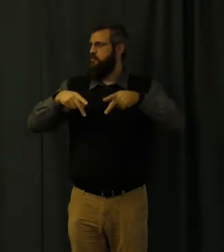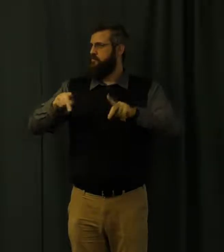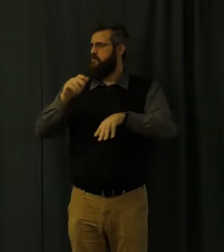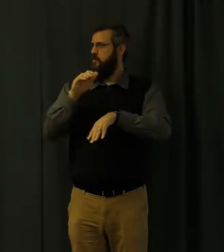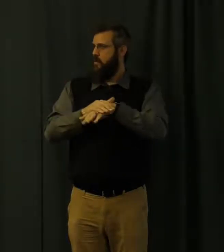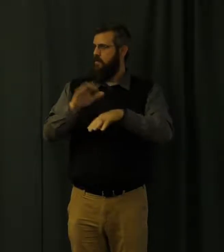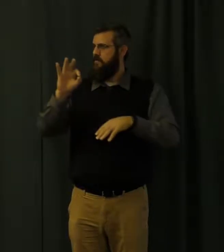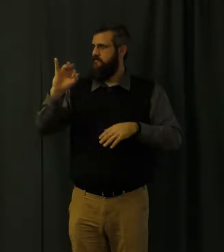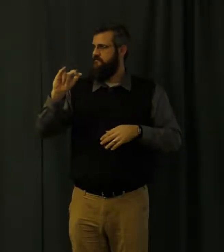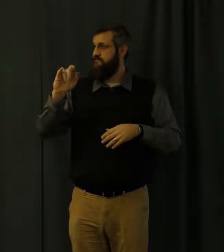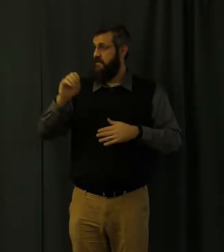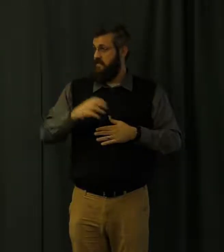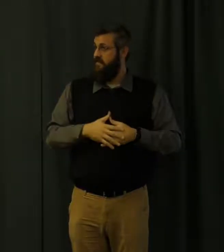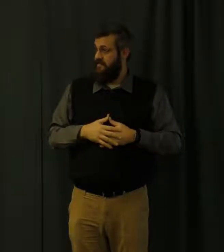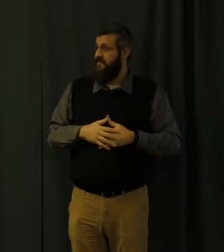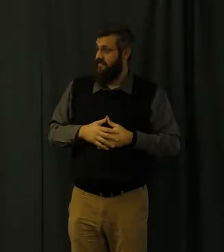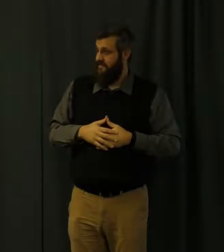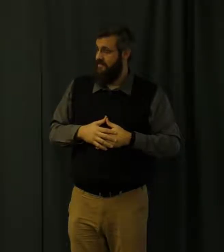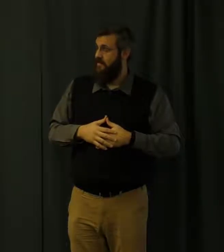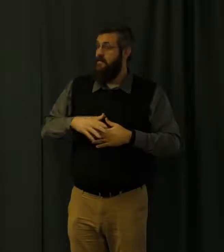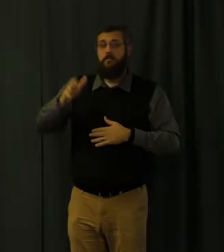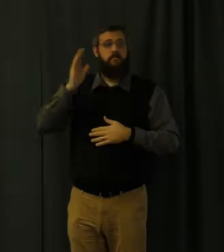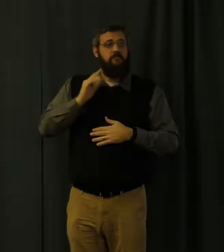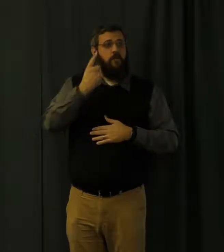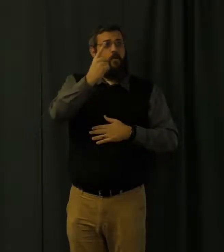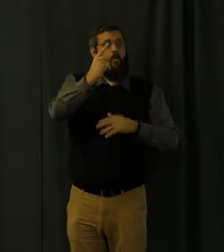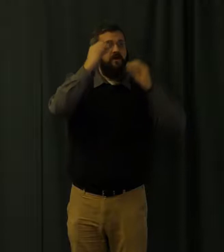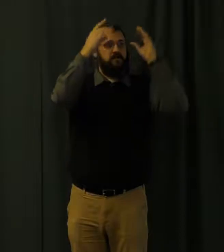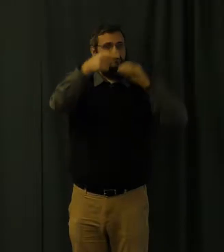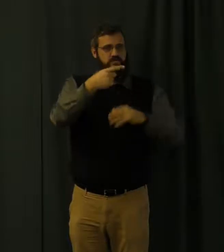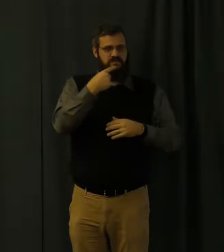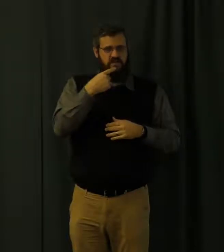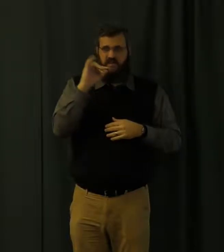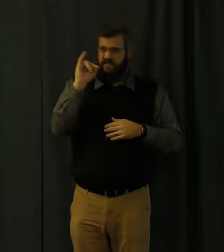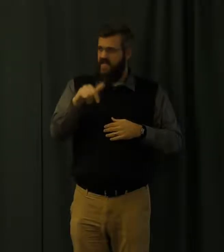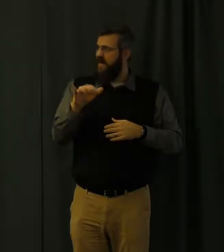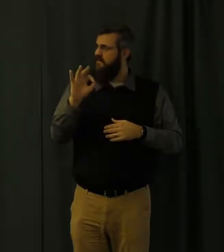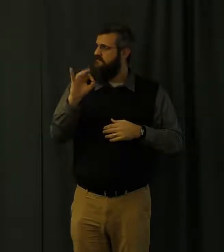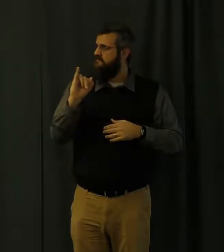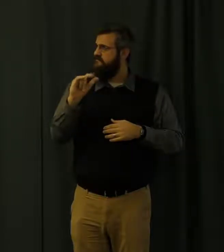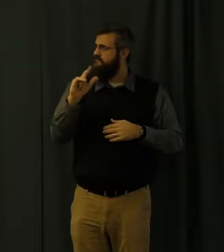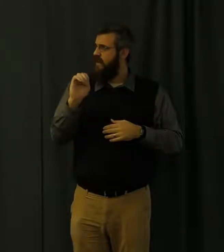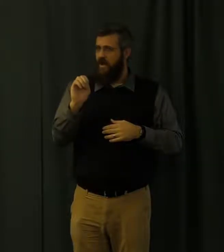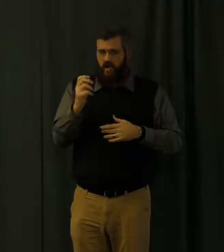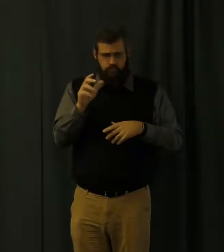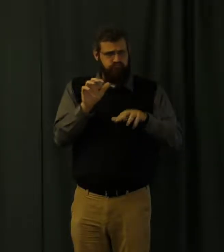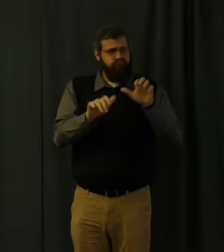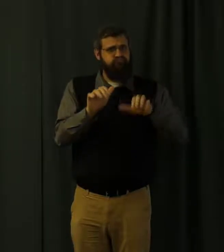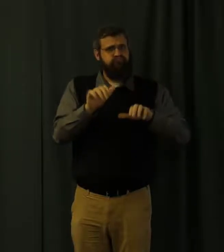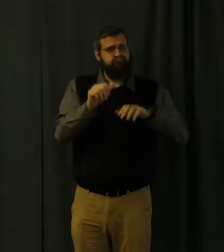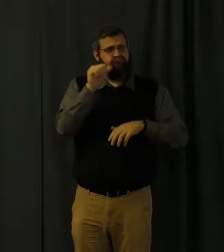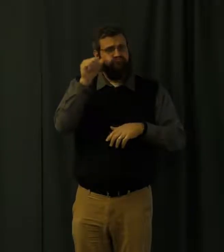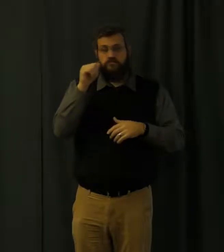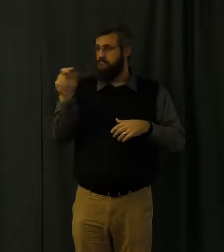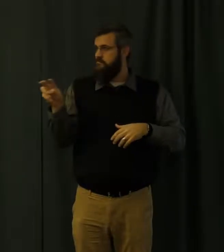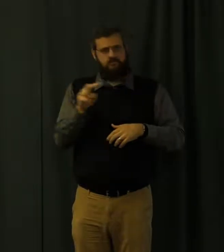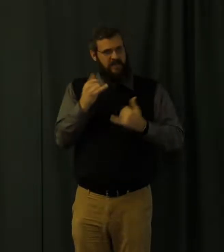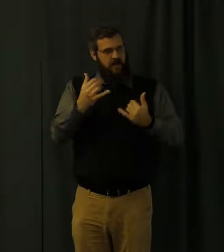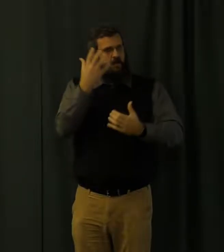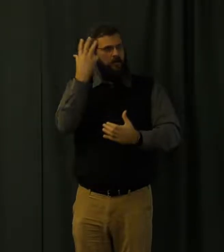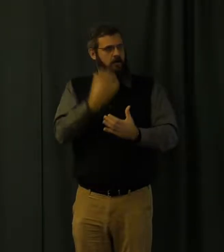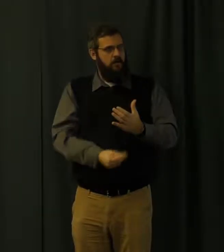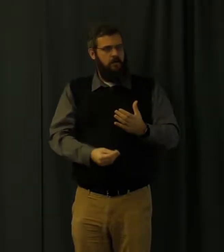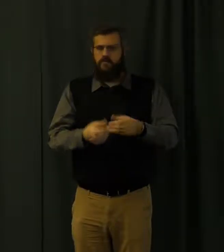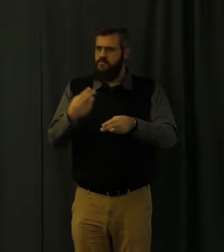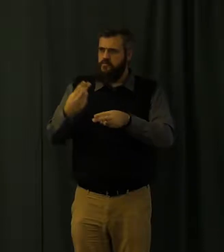great way, and, I've had teachers say, this file is just gone. Like, I was working on this file yesterday, and now it's just disappeared. I'm like, okay,